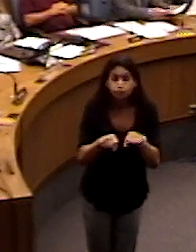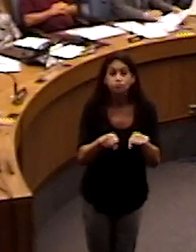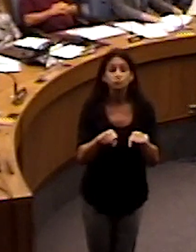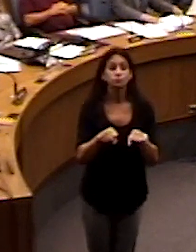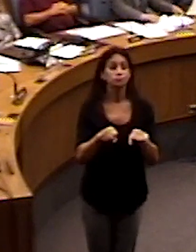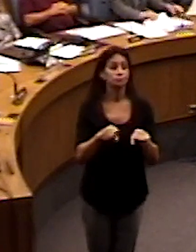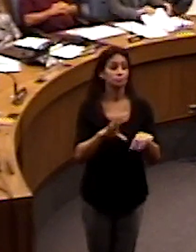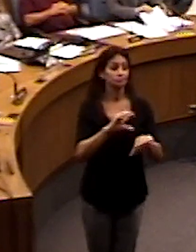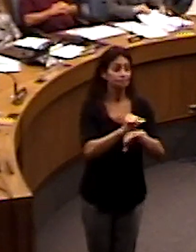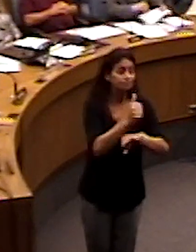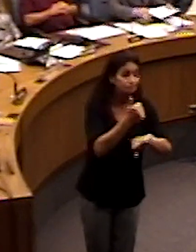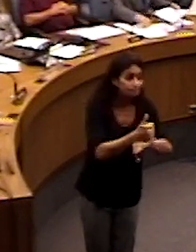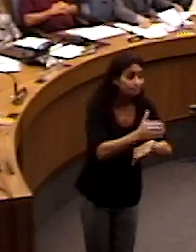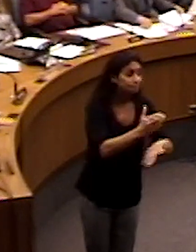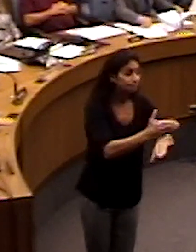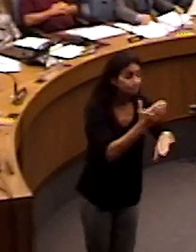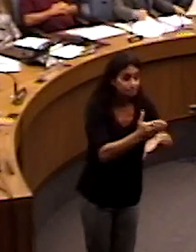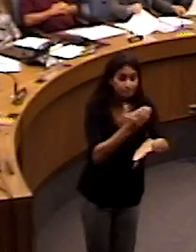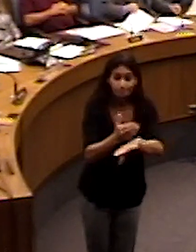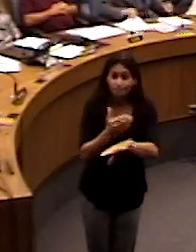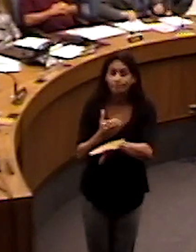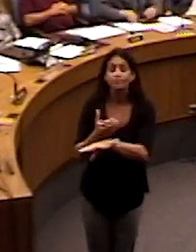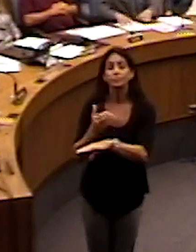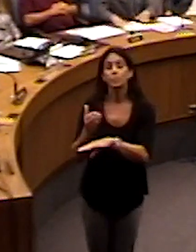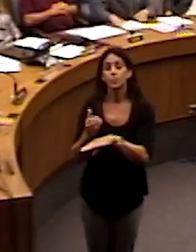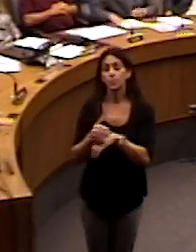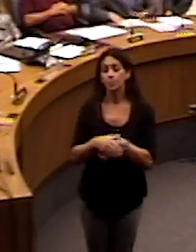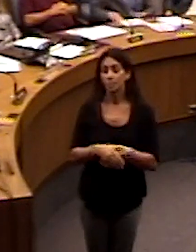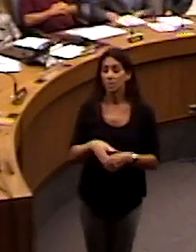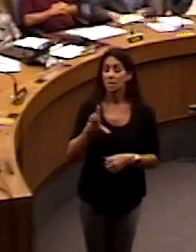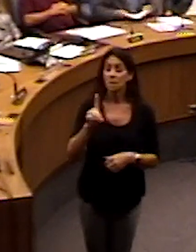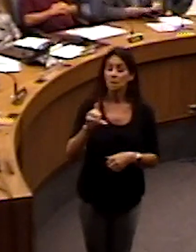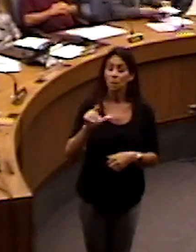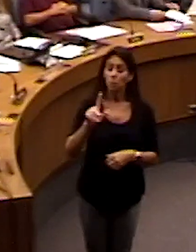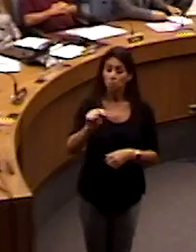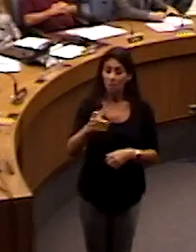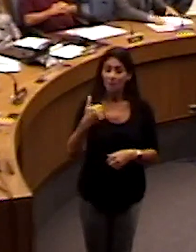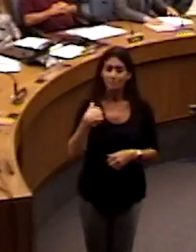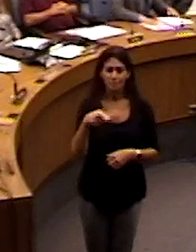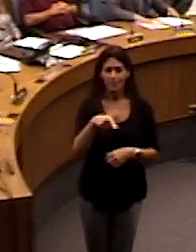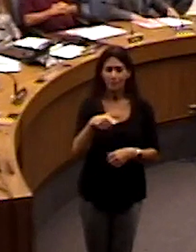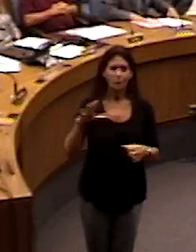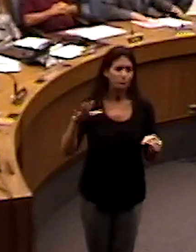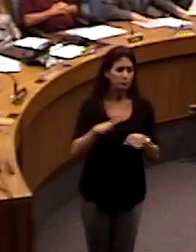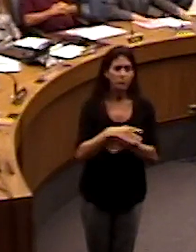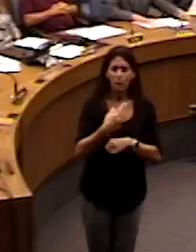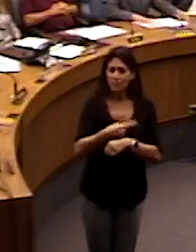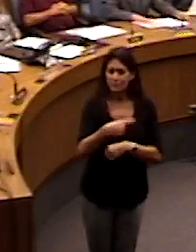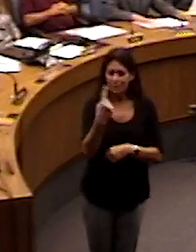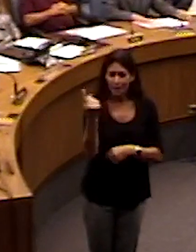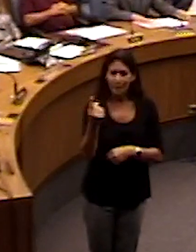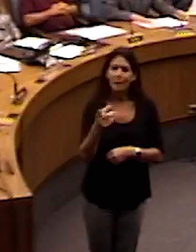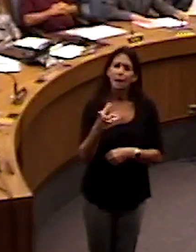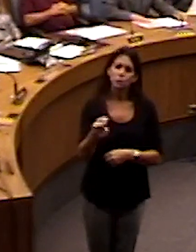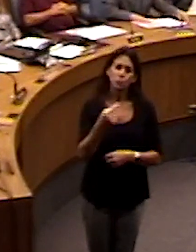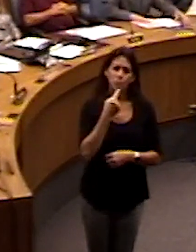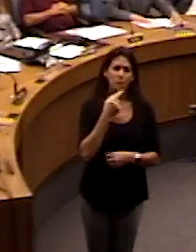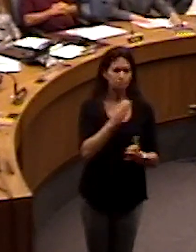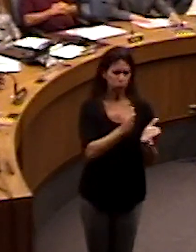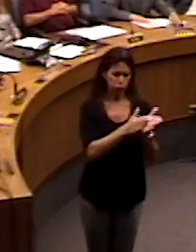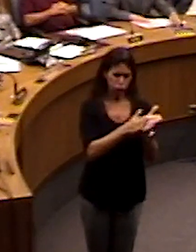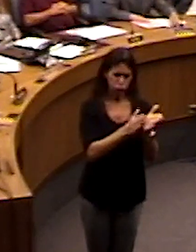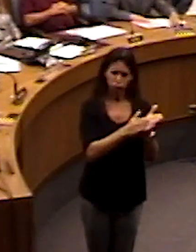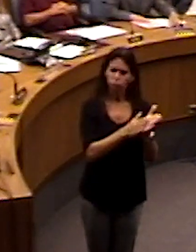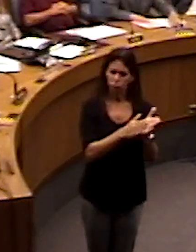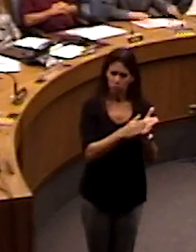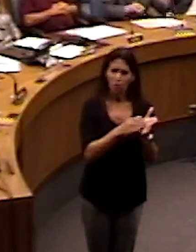EMT on Saturday's football game, the guy was there the whole day. And I just wanted to give a shout out to,